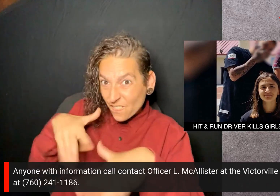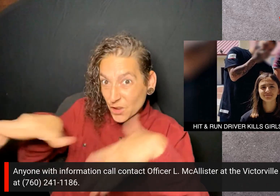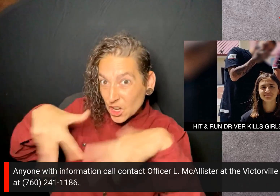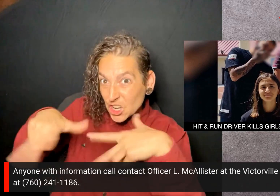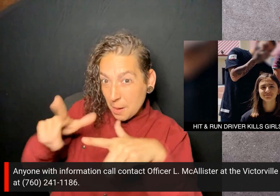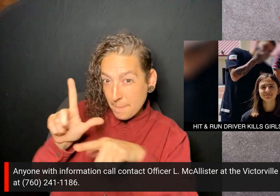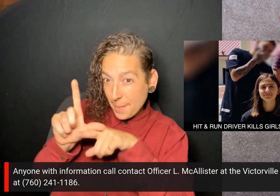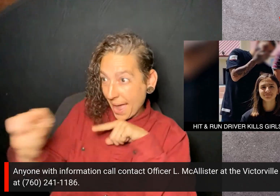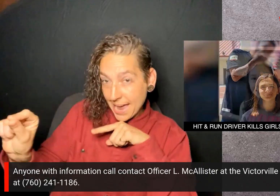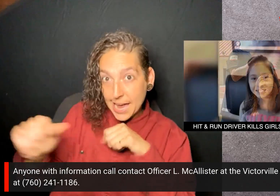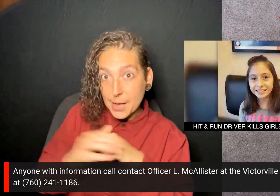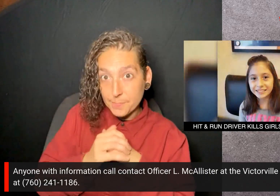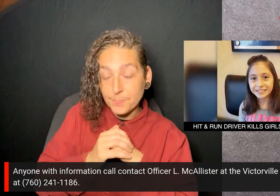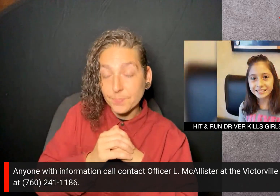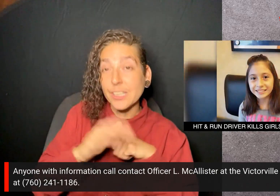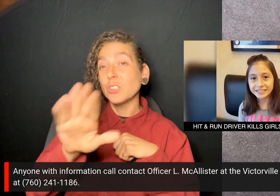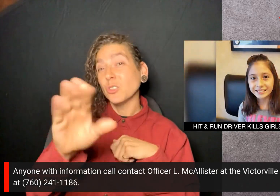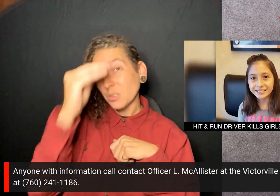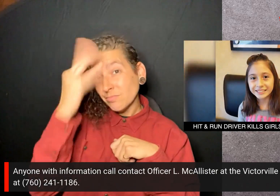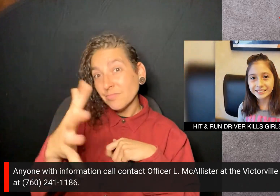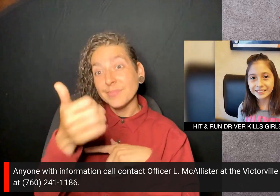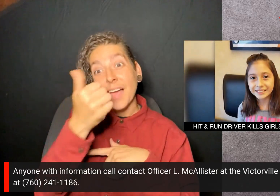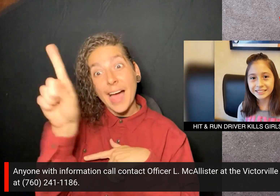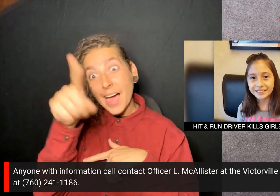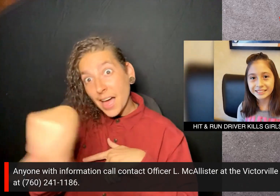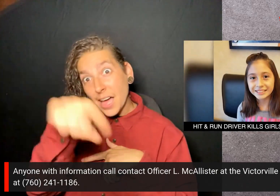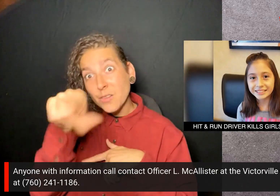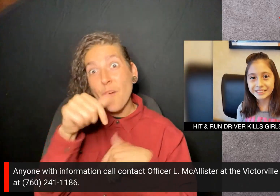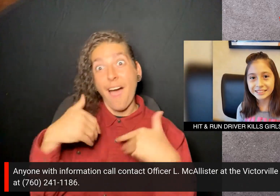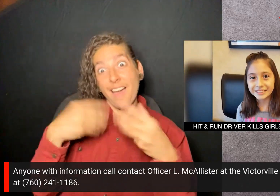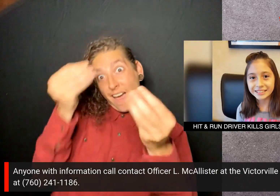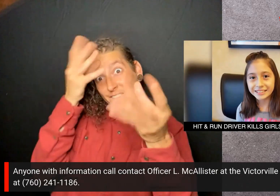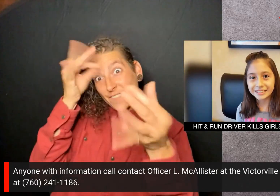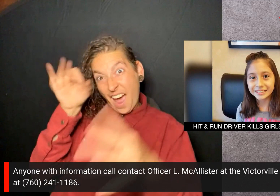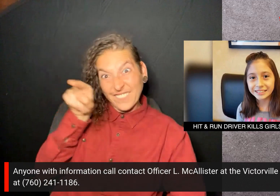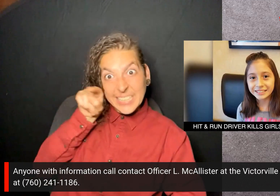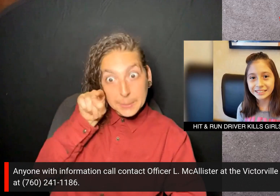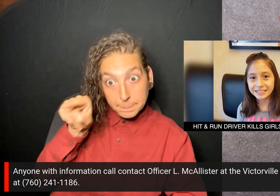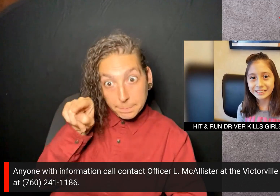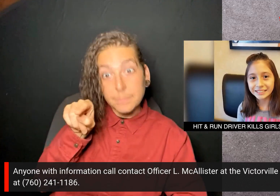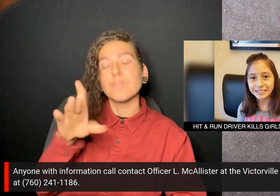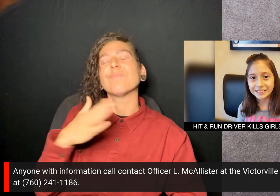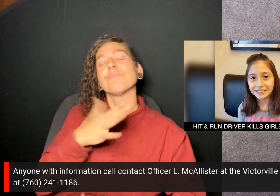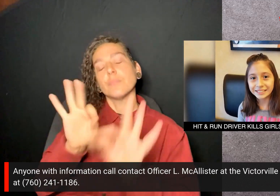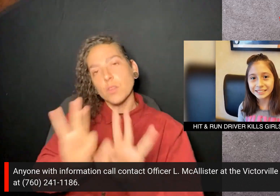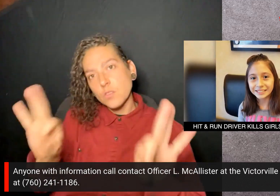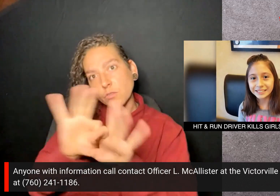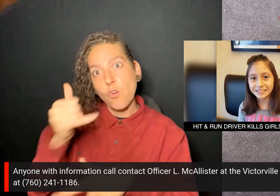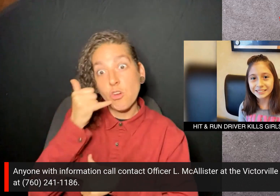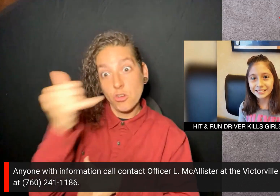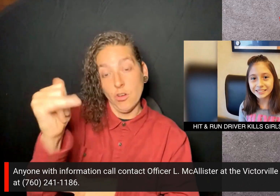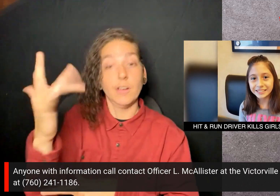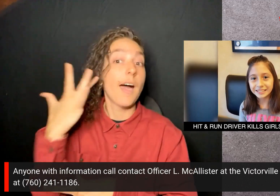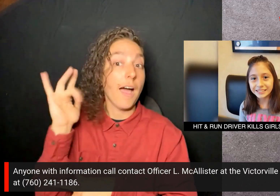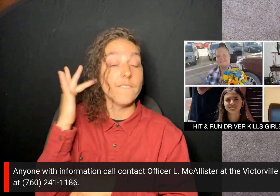Anyone with information is asked to call the California Highway Patrol at this number.